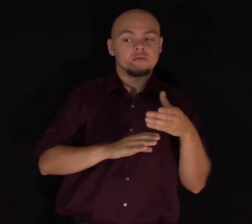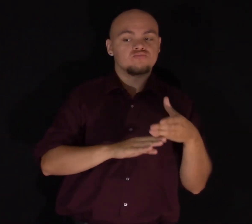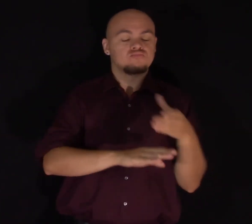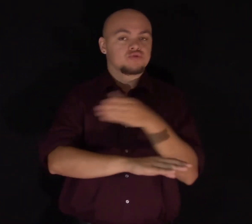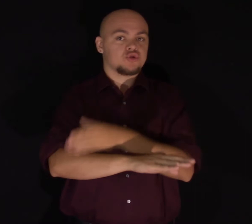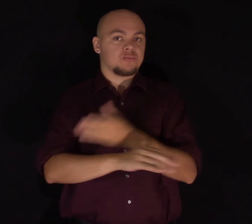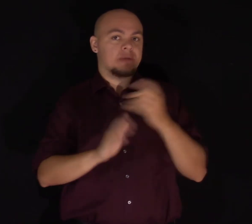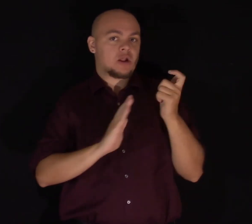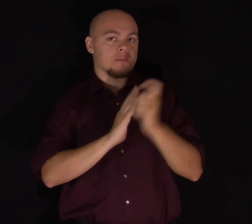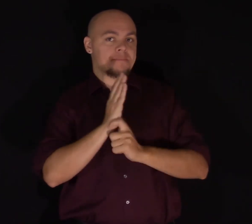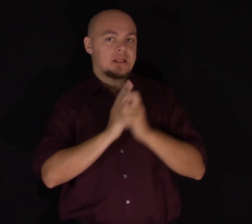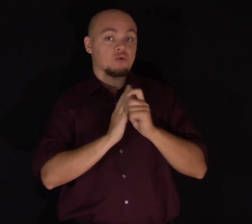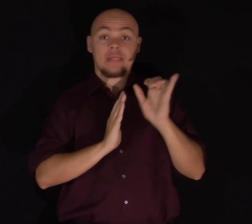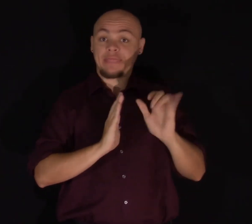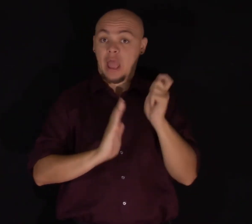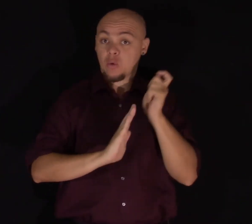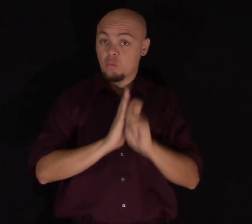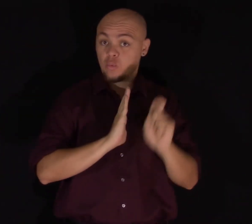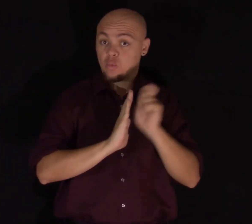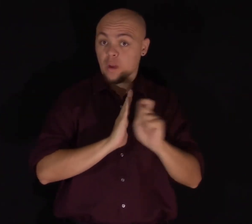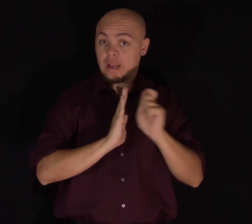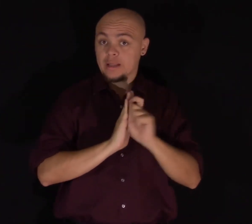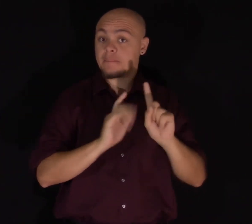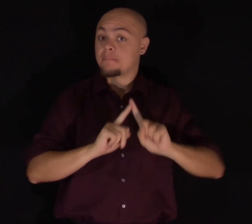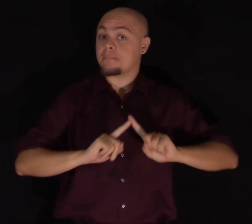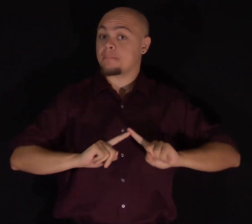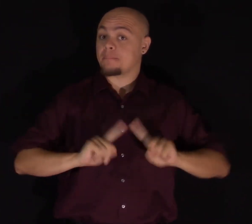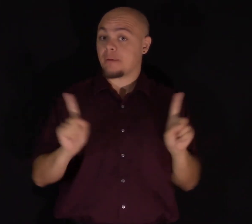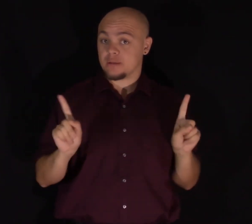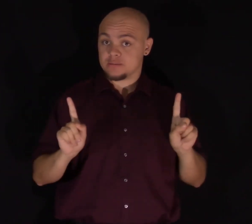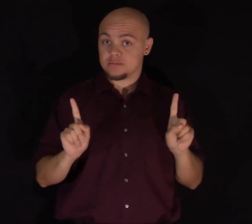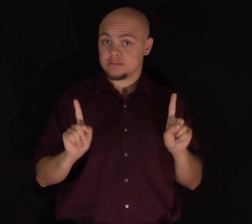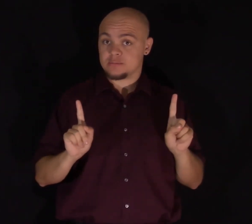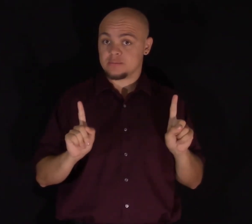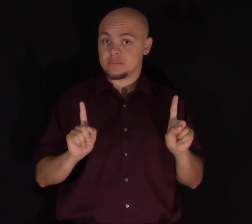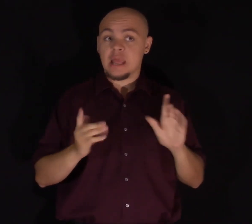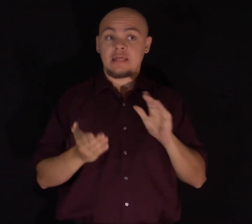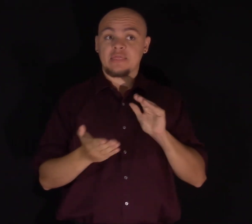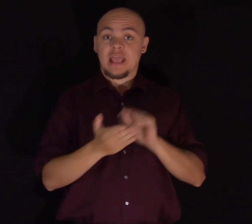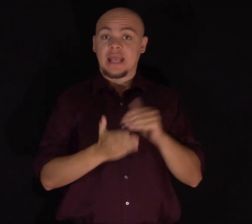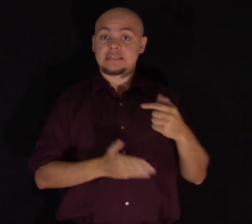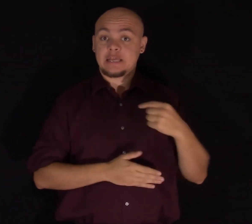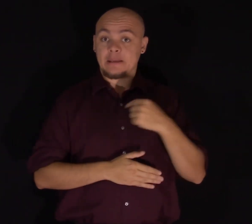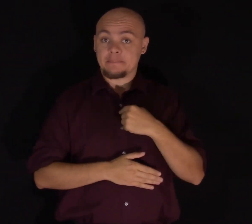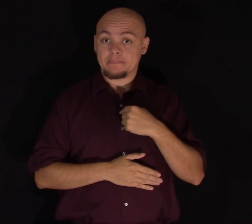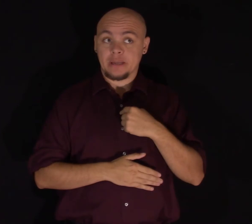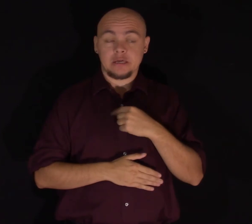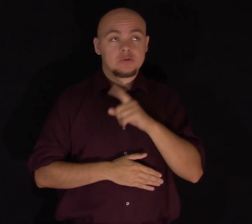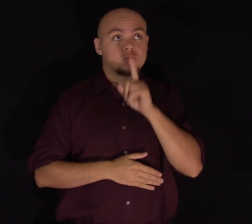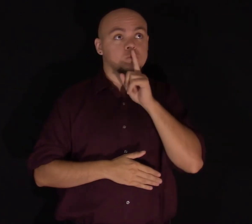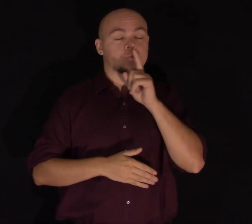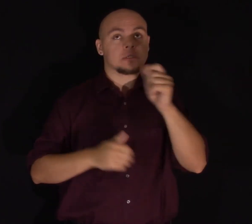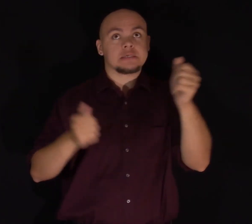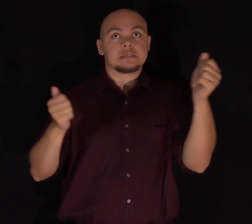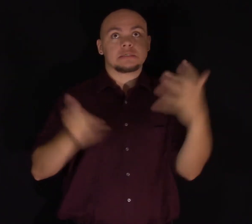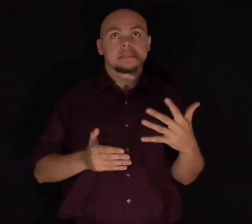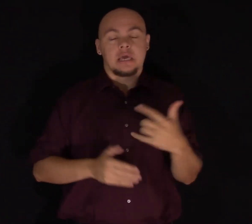now, right? Yes. But the very anti-me thing that I did that year that scared the crap out of